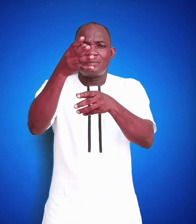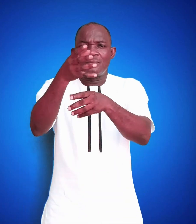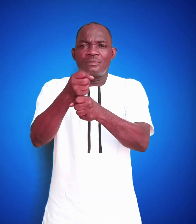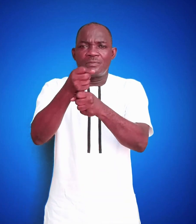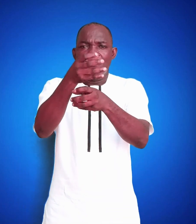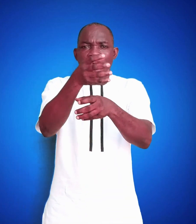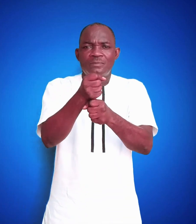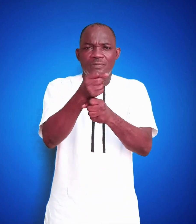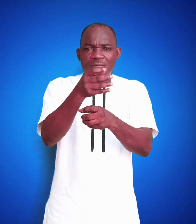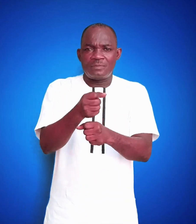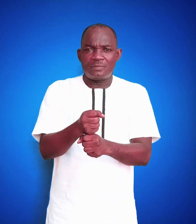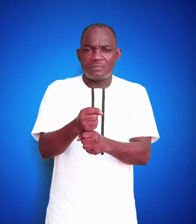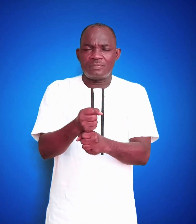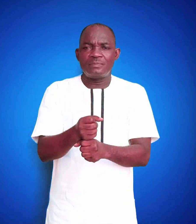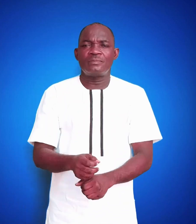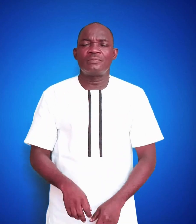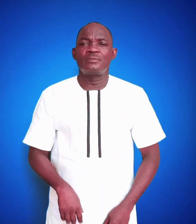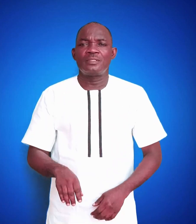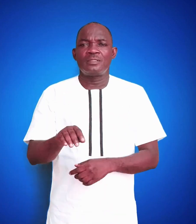Abbreviations: